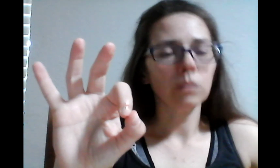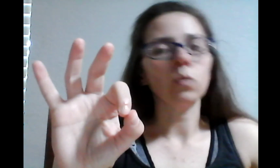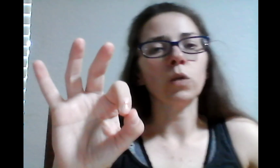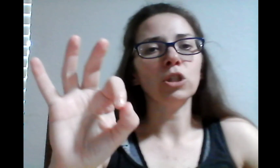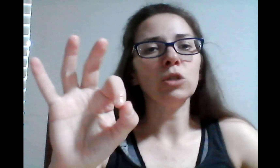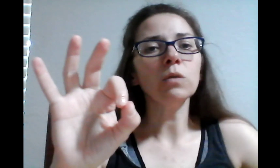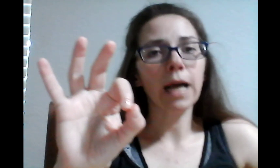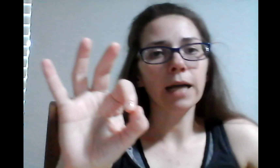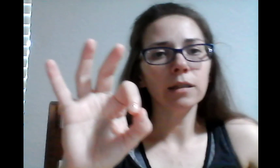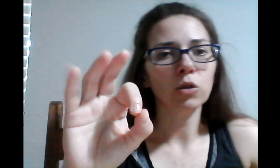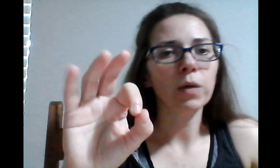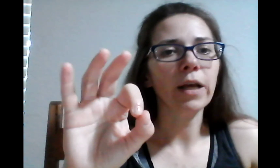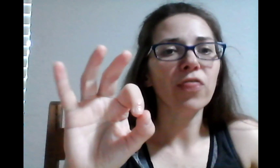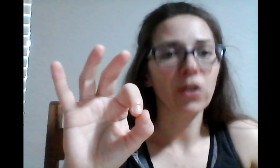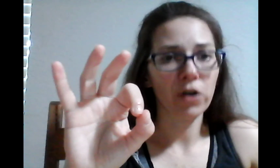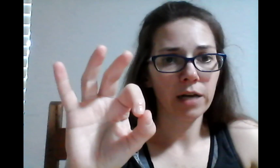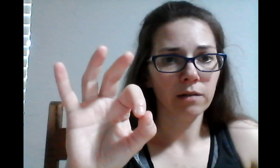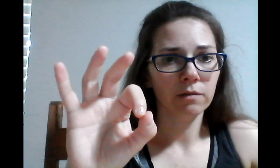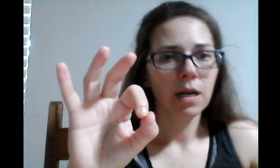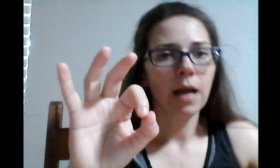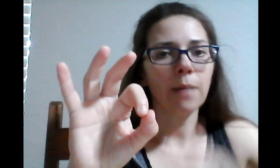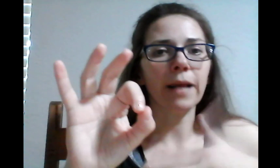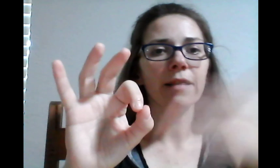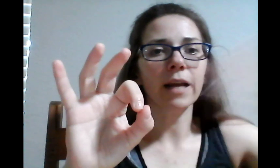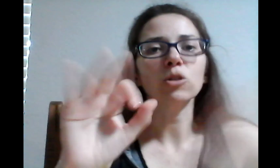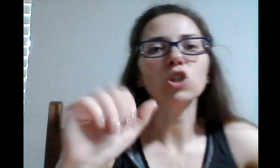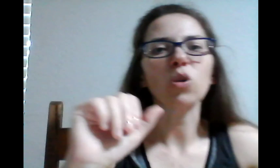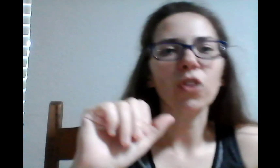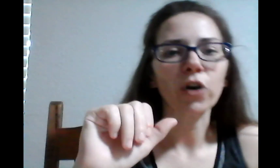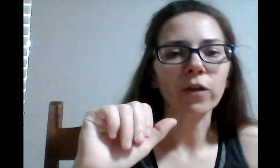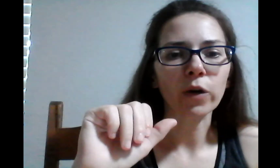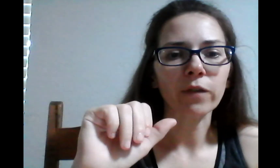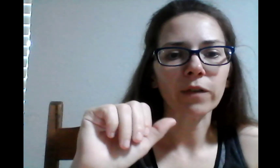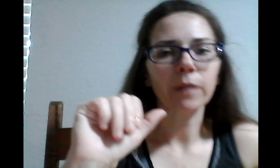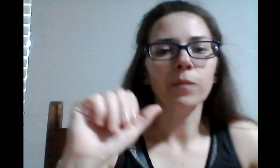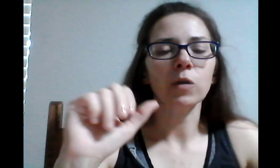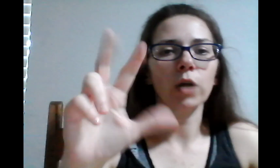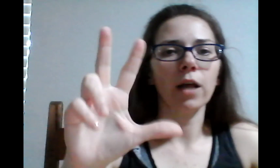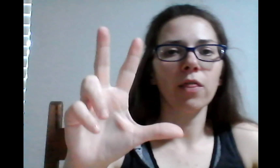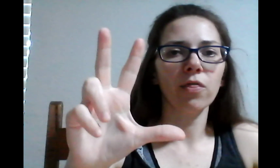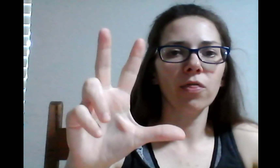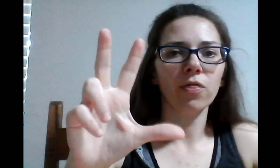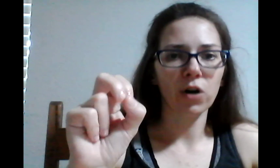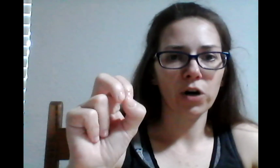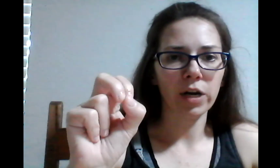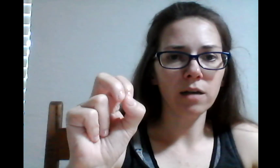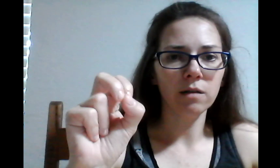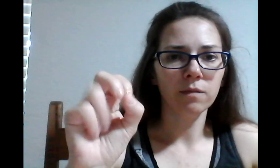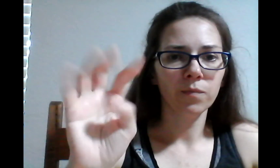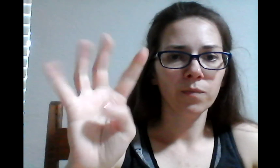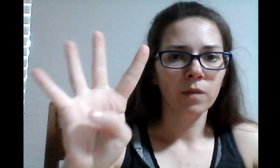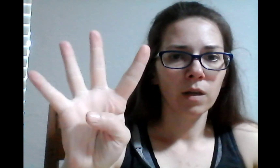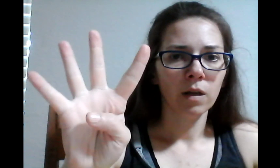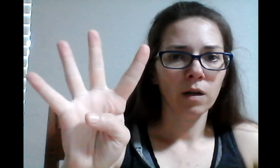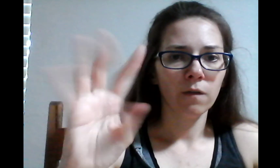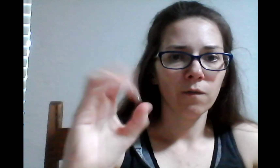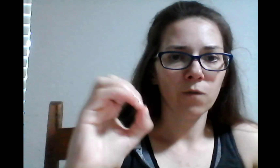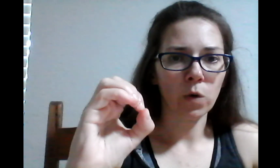Once you do that, you hit 30. And by then, I'll just show 30, 40, 50. You got 30,